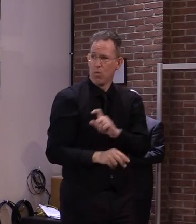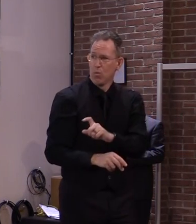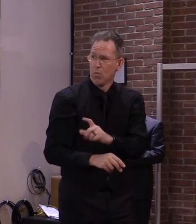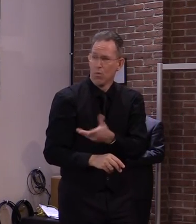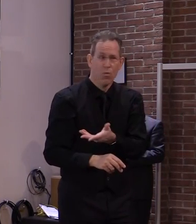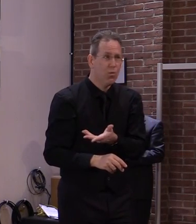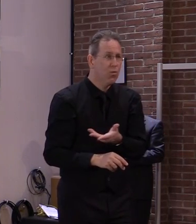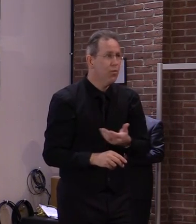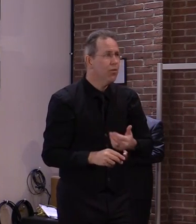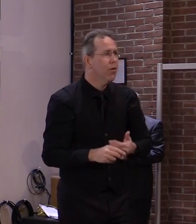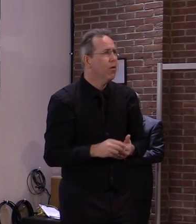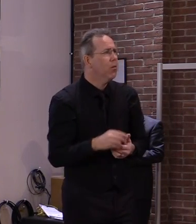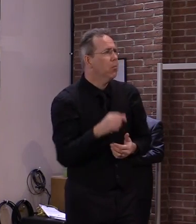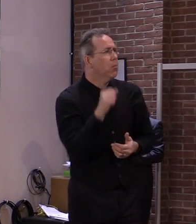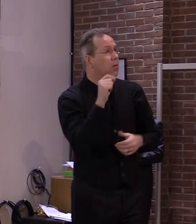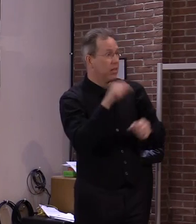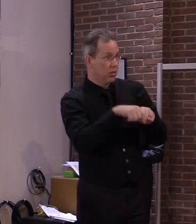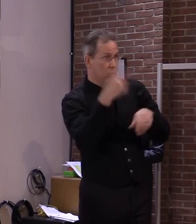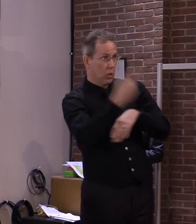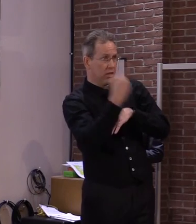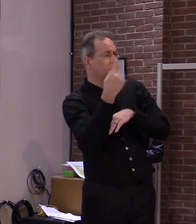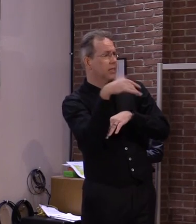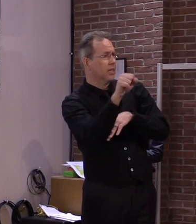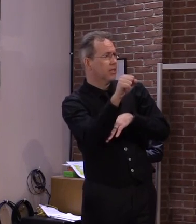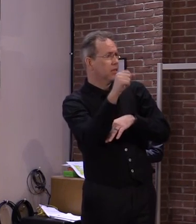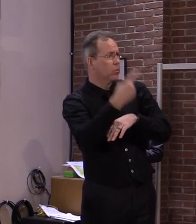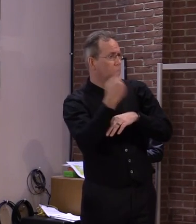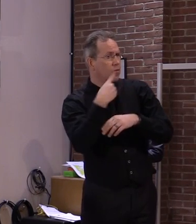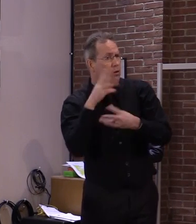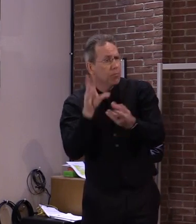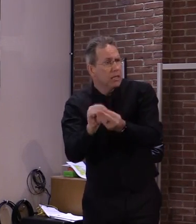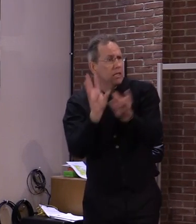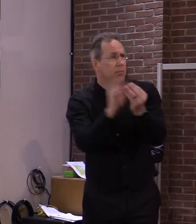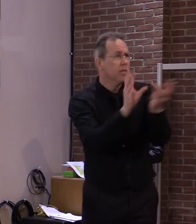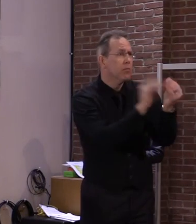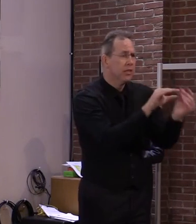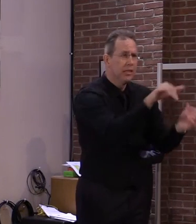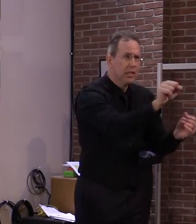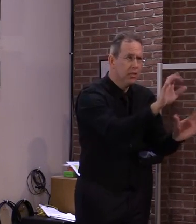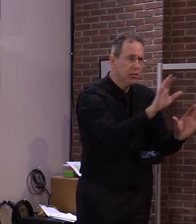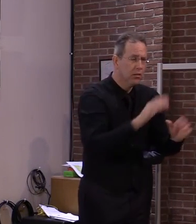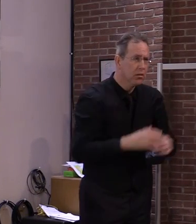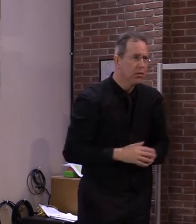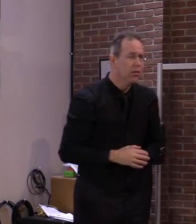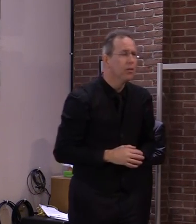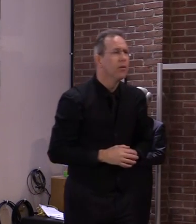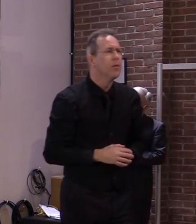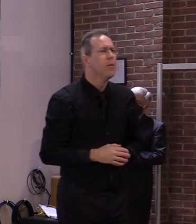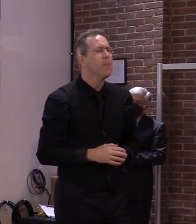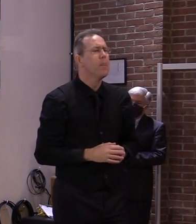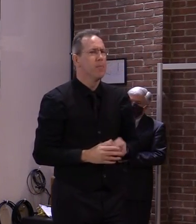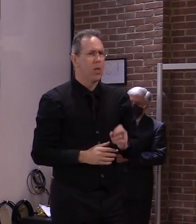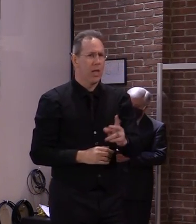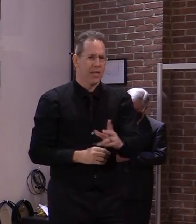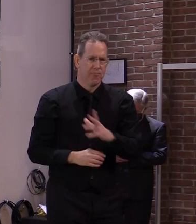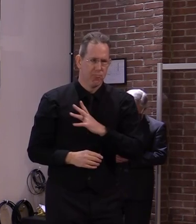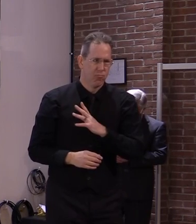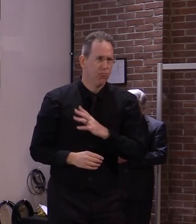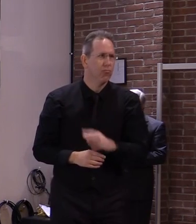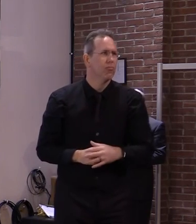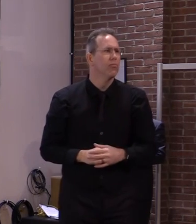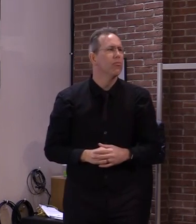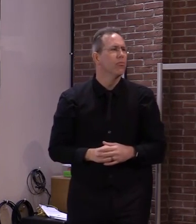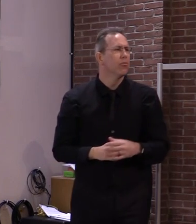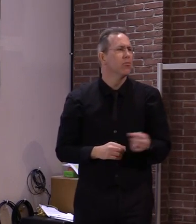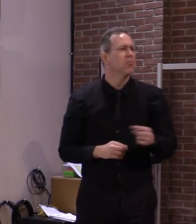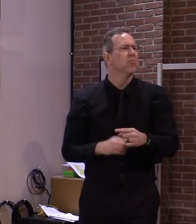Hi. I had an interesting question from a viewer. She and her husband are both phase 1A workers, so they're both fully vaccinated at this point. Their